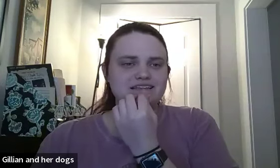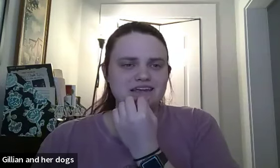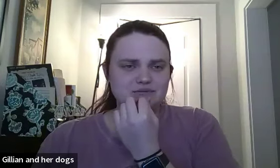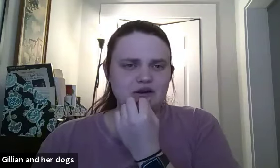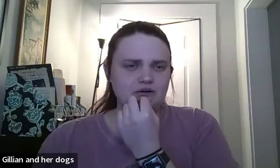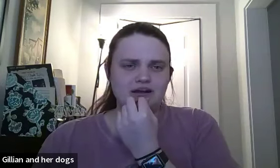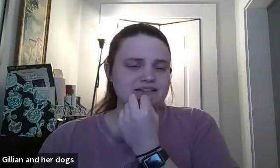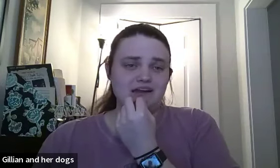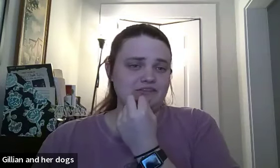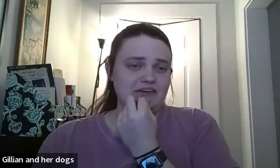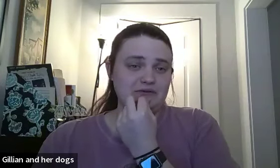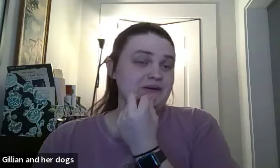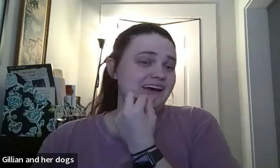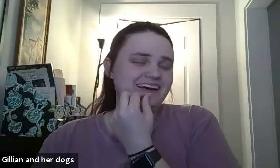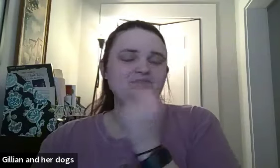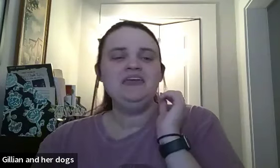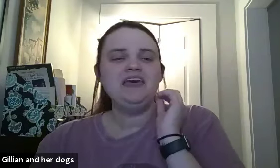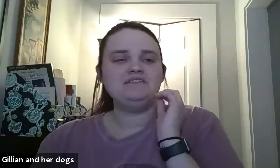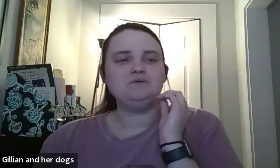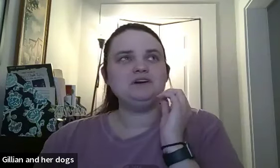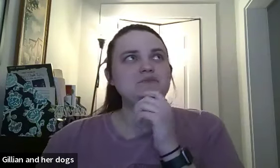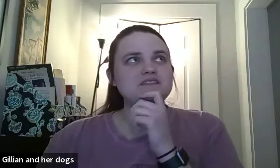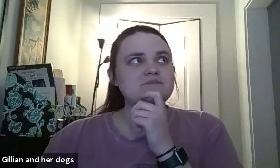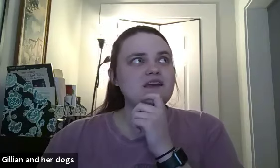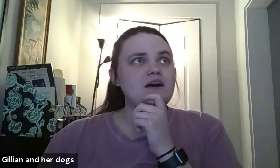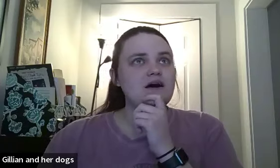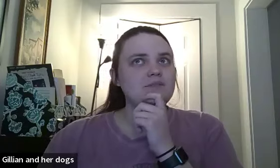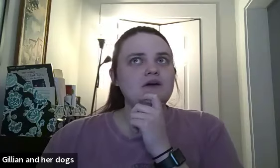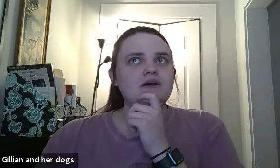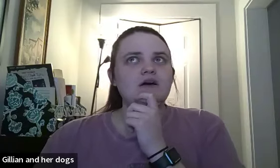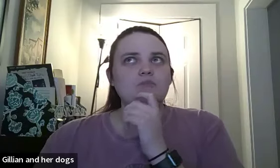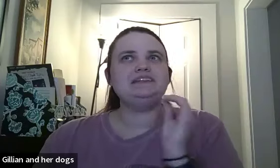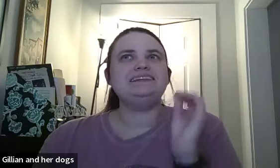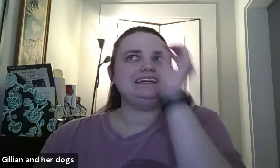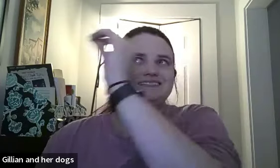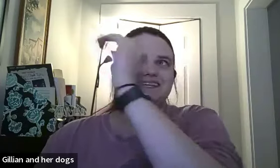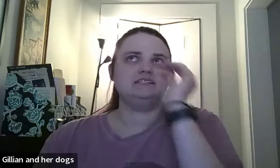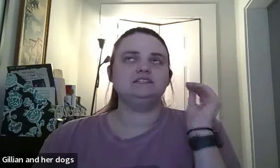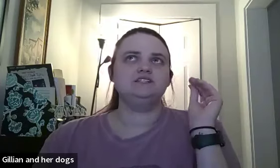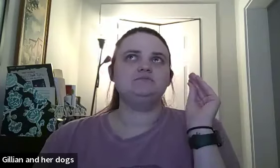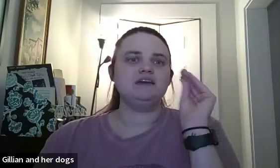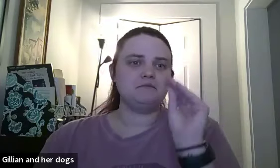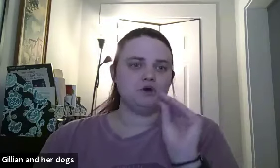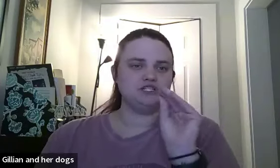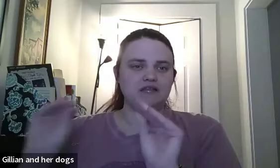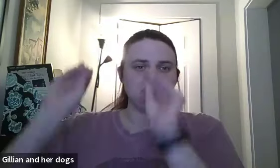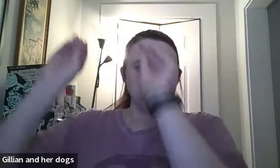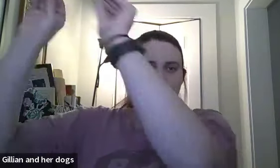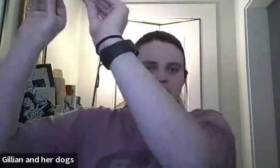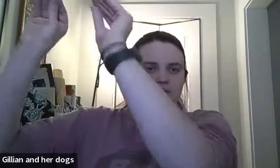I said yes and went, hold on. I did not think that through. If you were going to put something up or place it, you make the motion of like moving